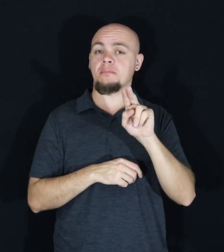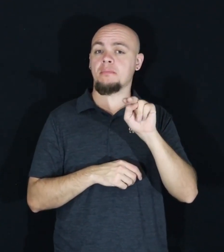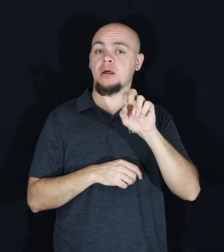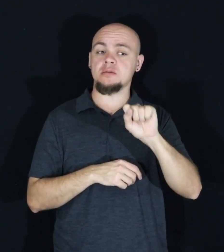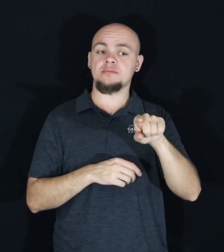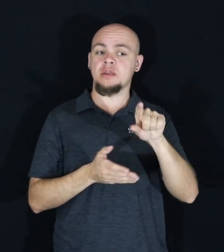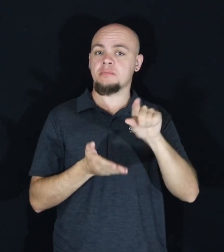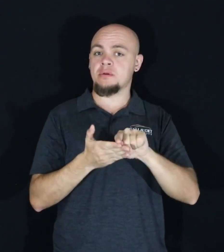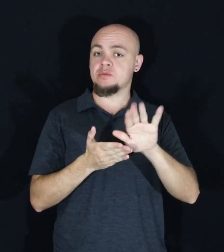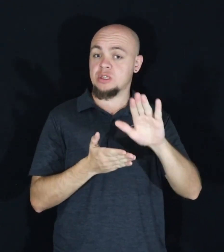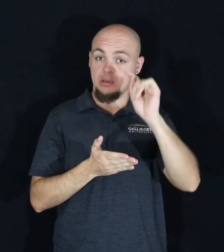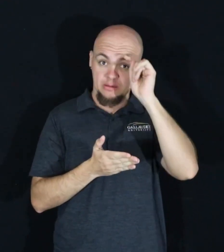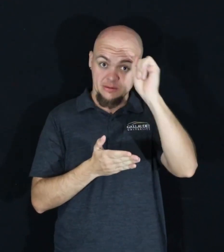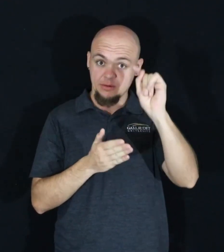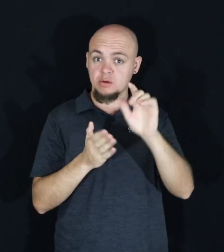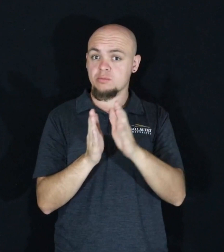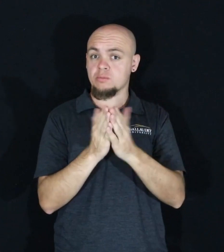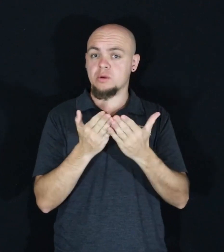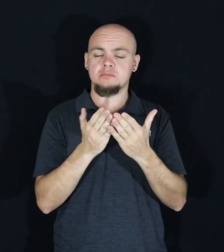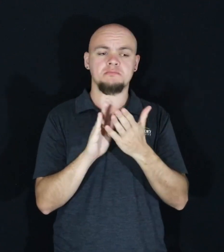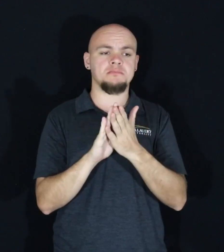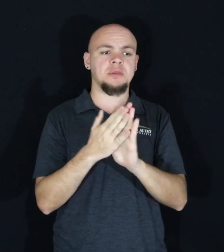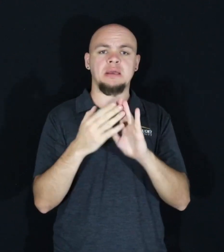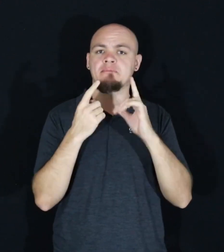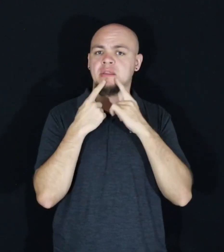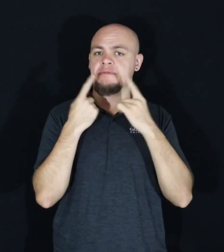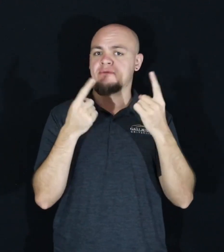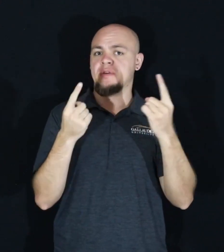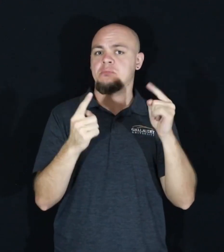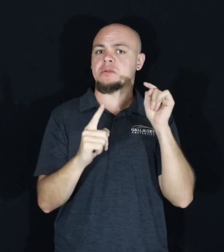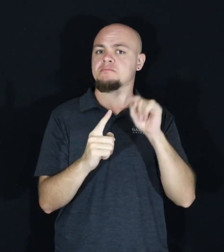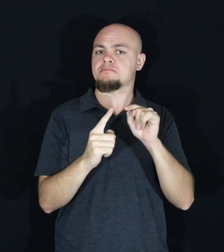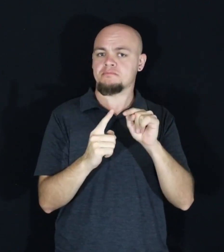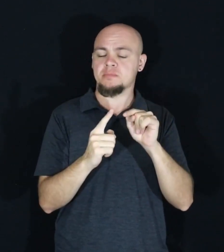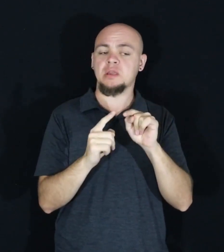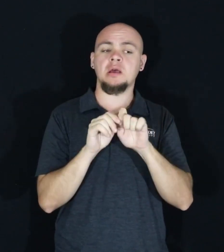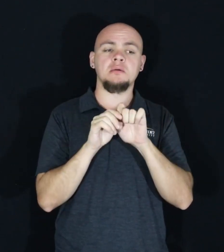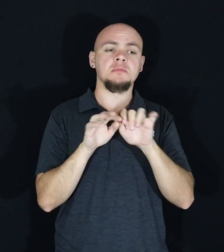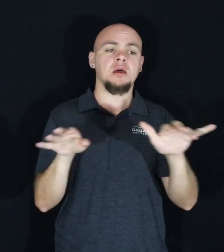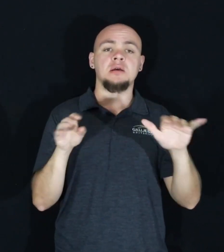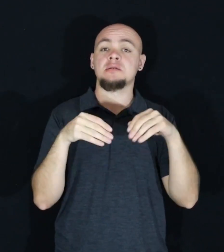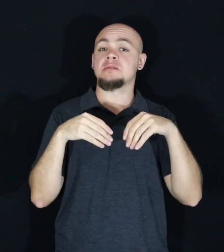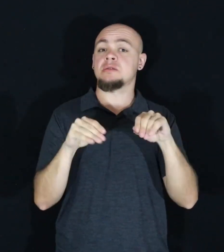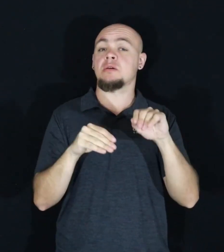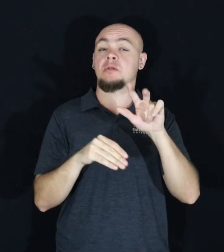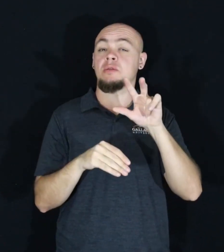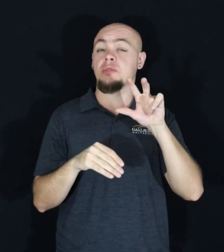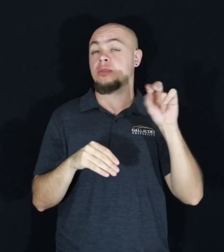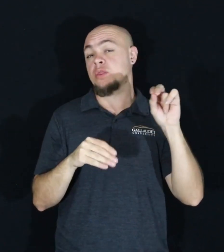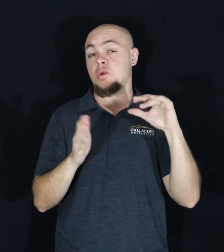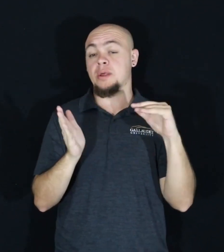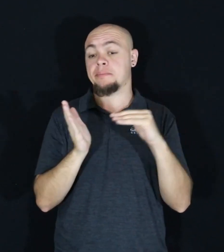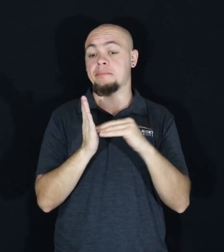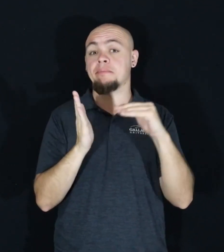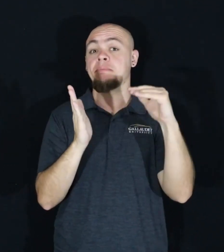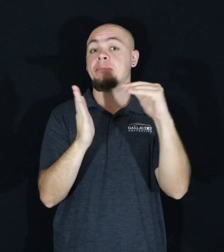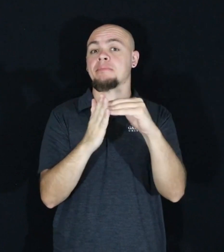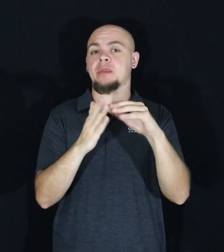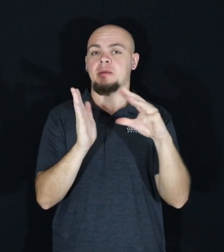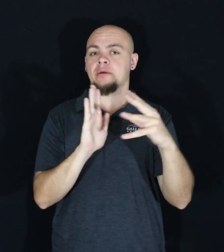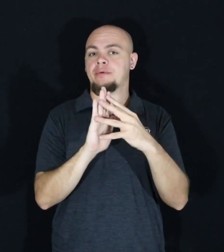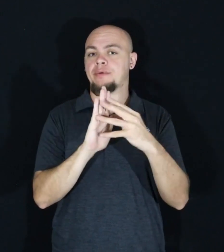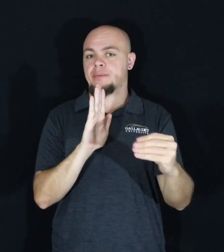book that went very famous in that era and sold over 30 million